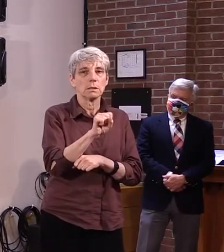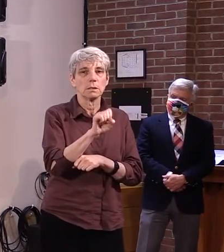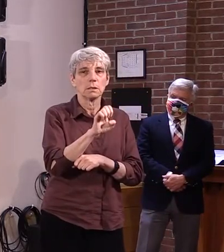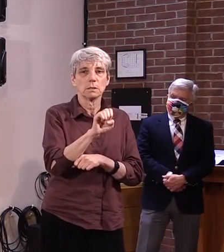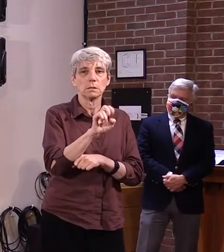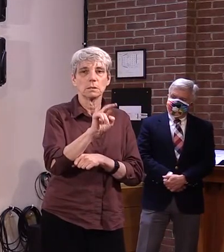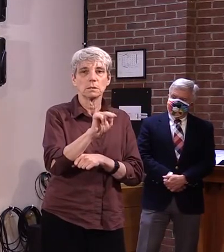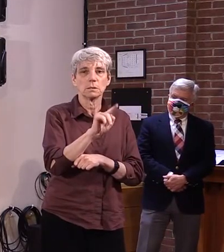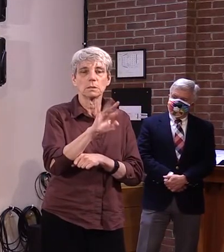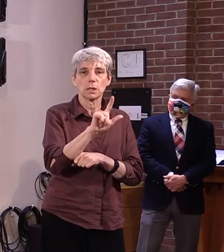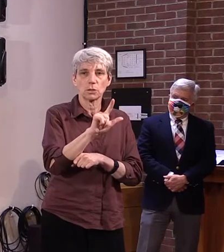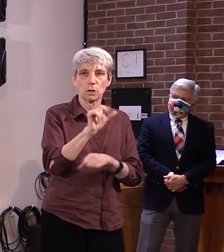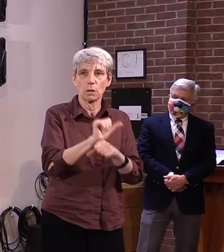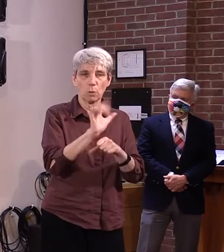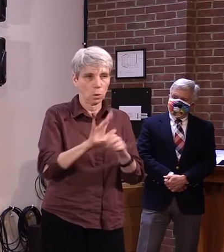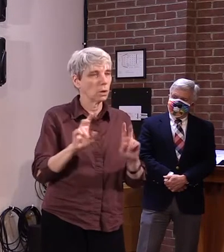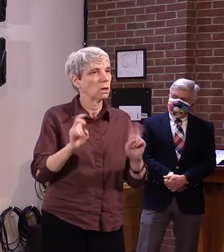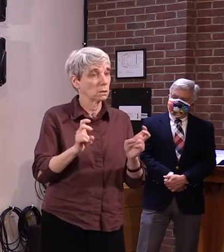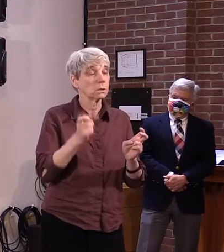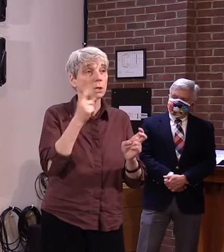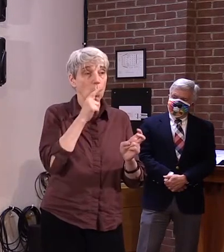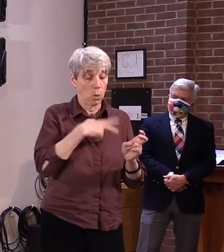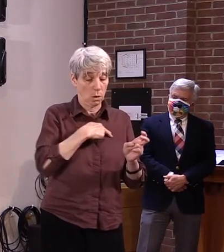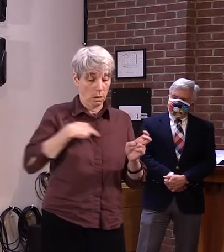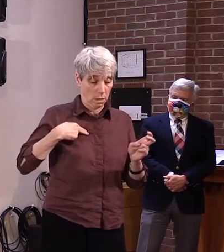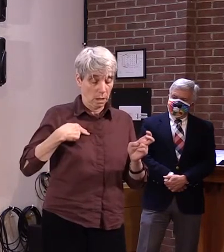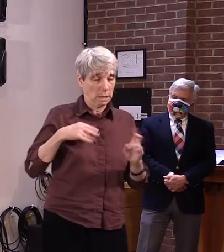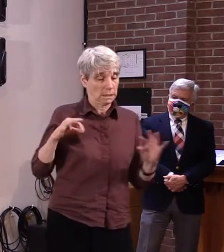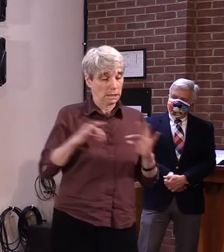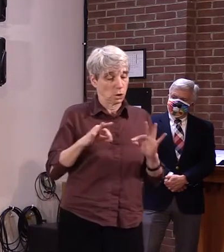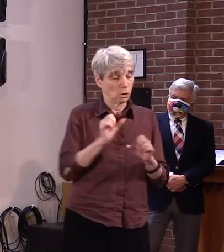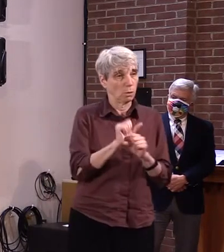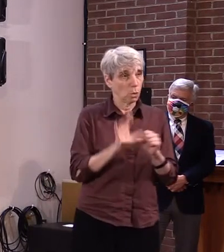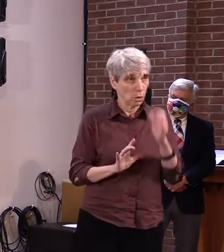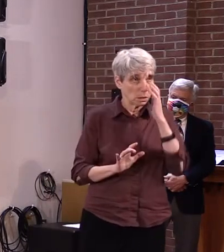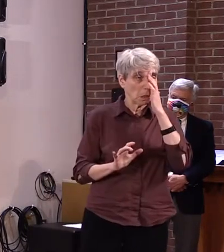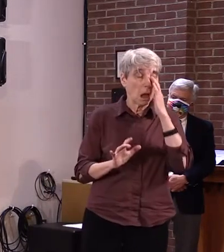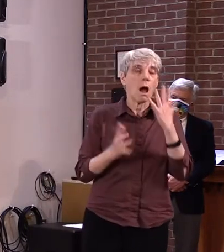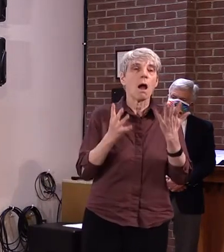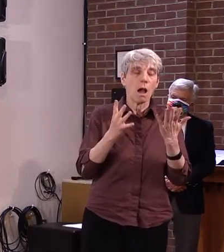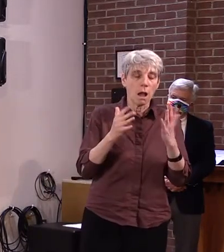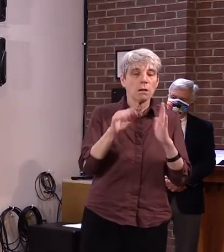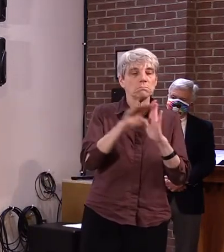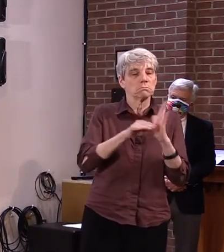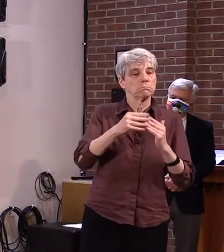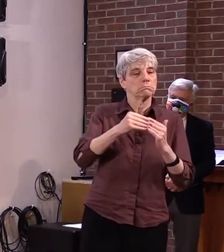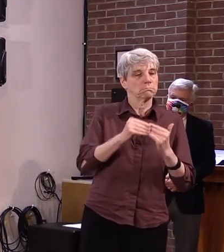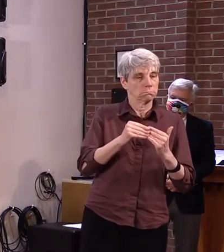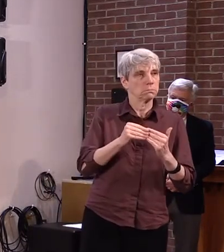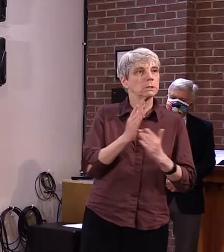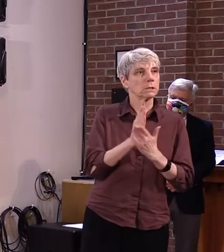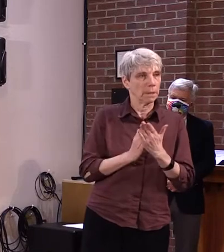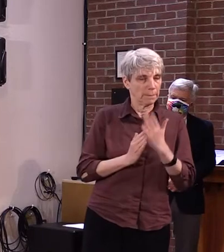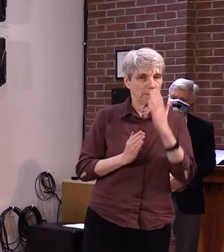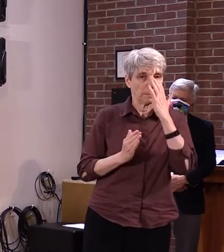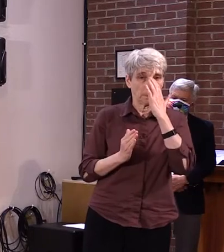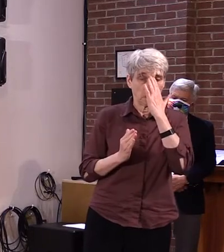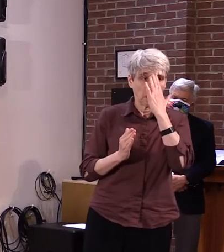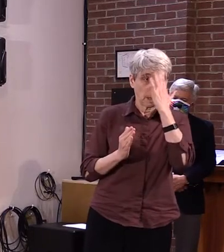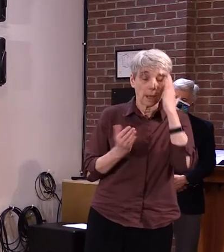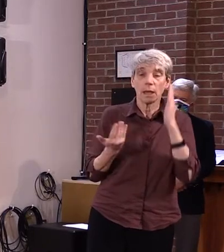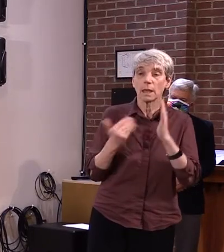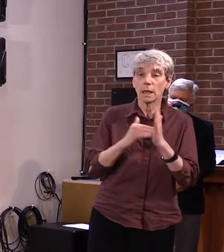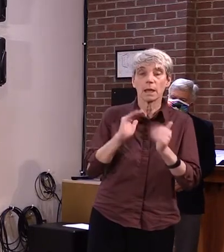there's some latitude provided for those essential employees. And as I've said numerous times, our travel policy,